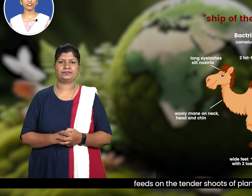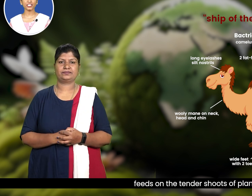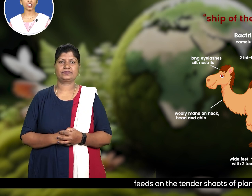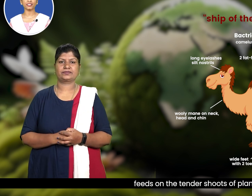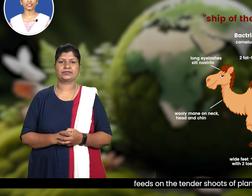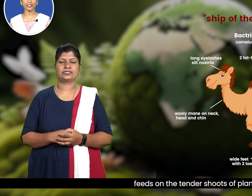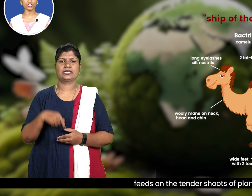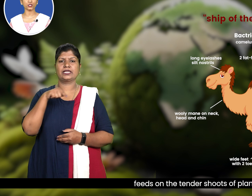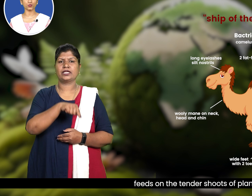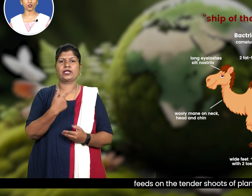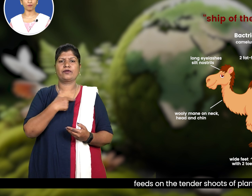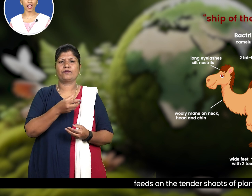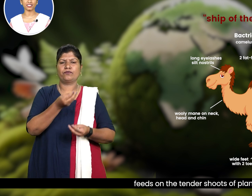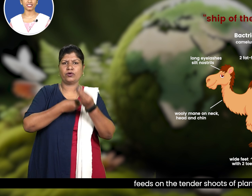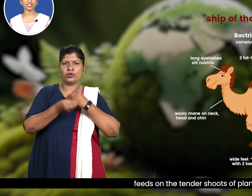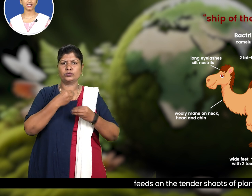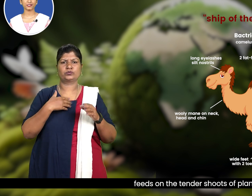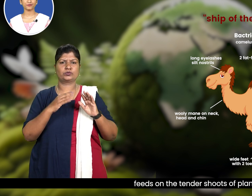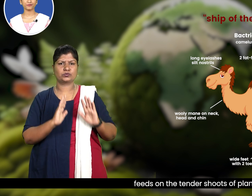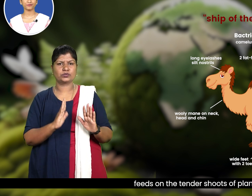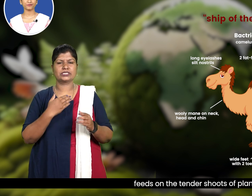feeds on the tender shoots of plants.